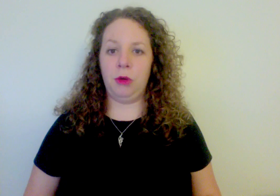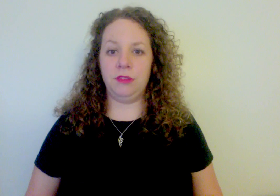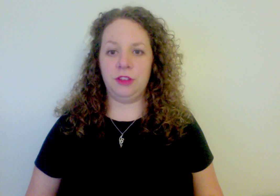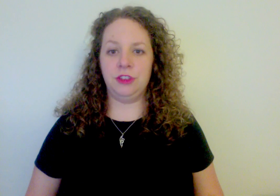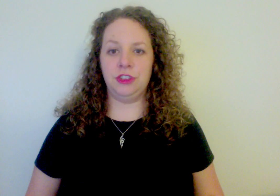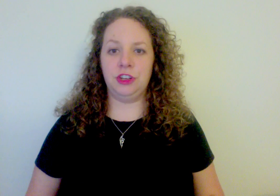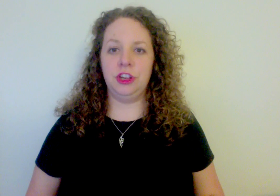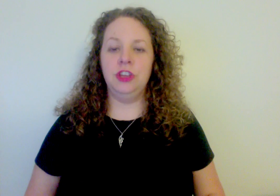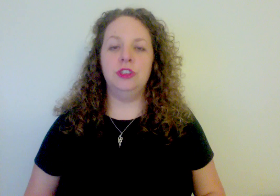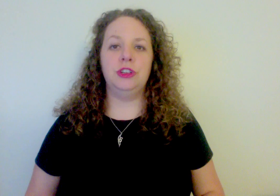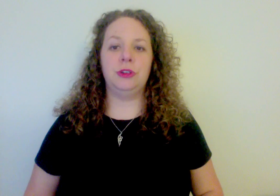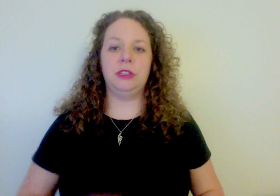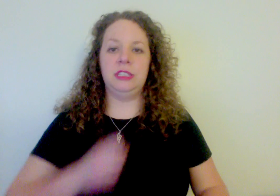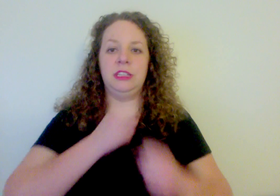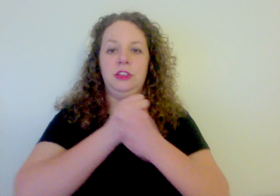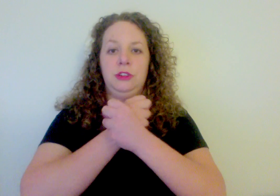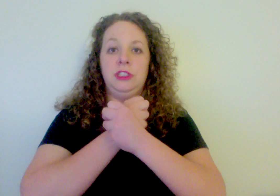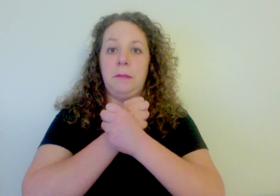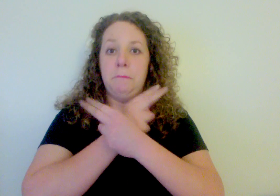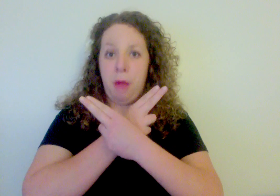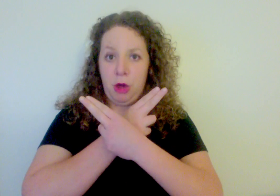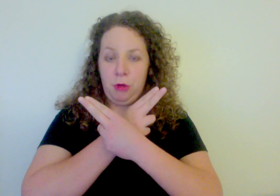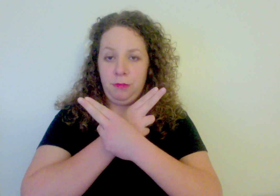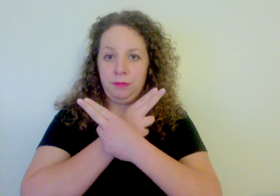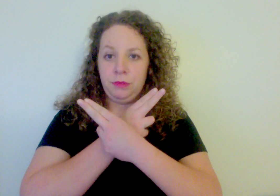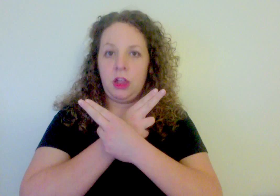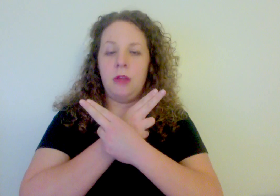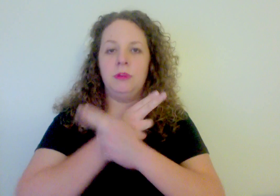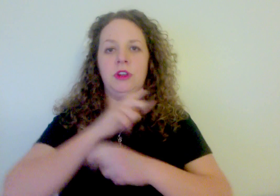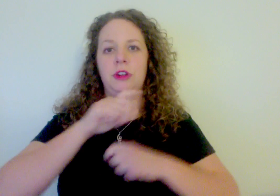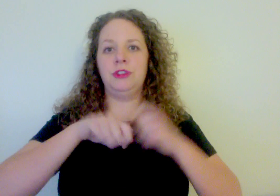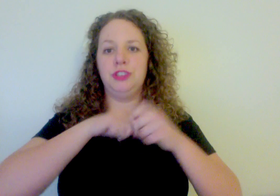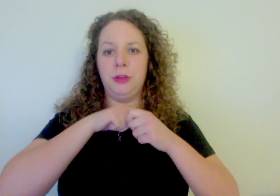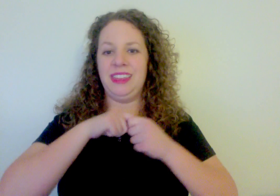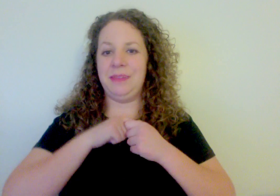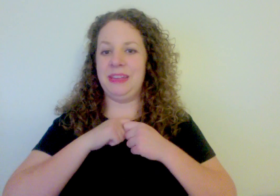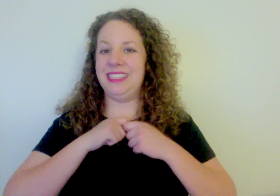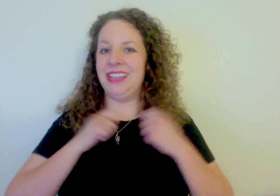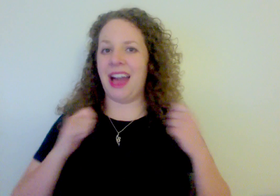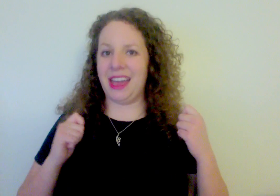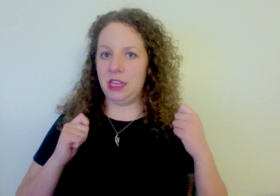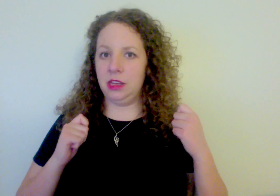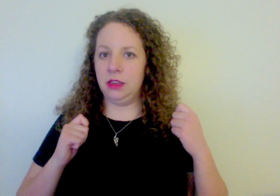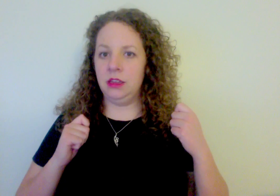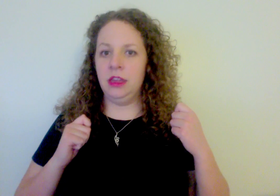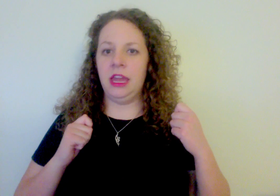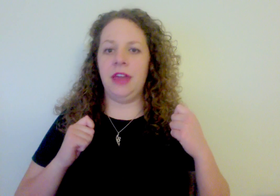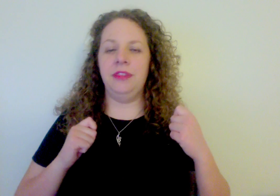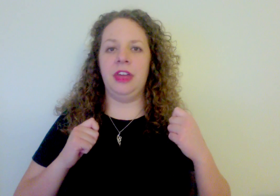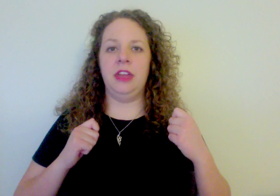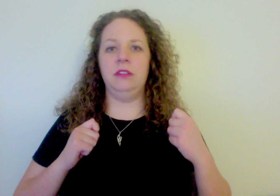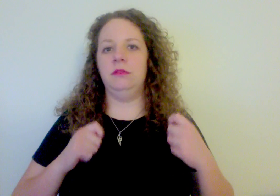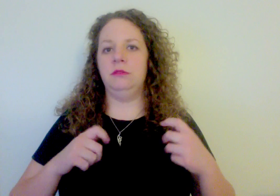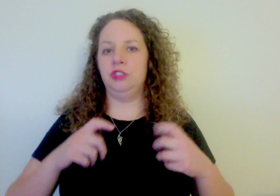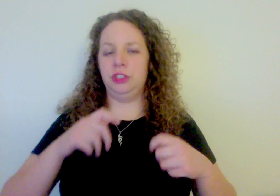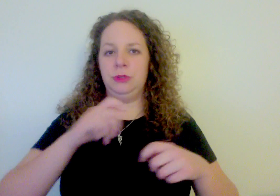front of the shirt. So you could sign bow. You could also show it like being tied and then just do it that